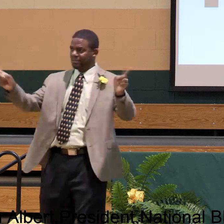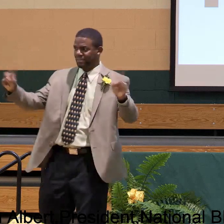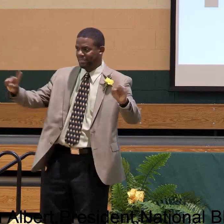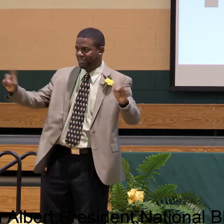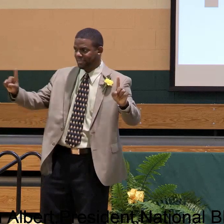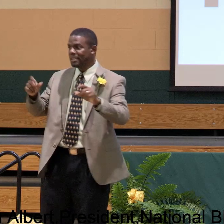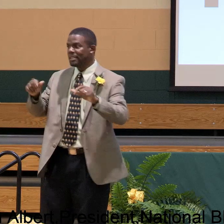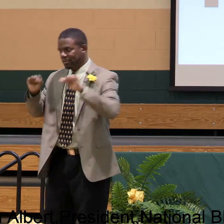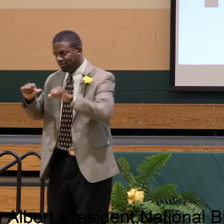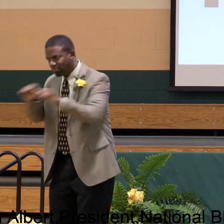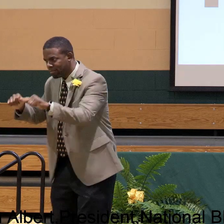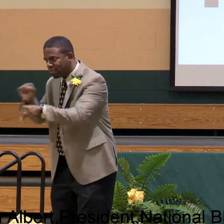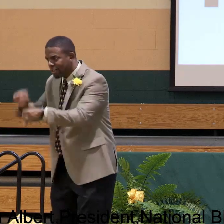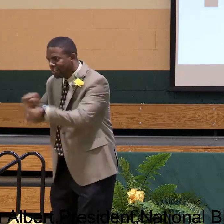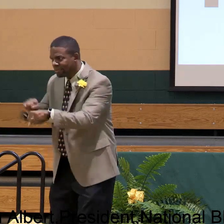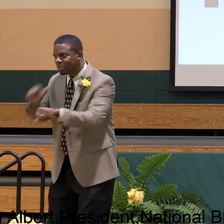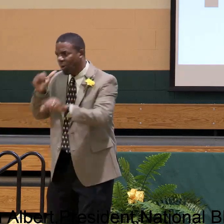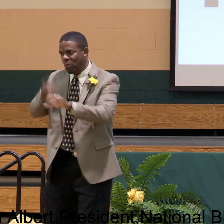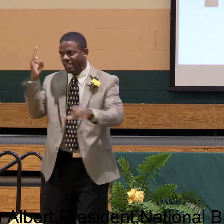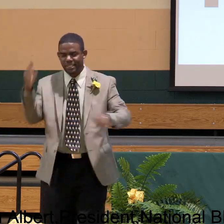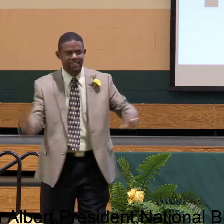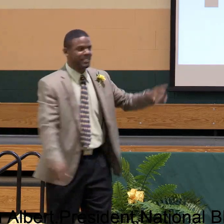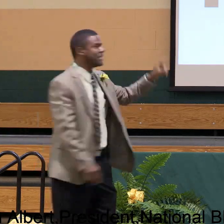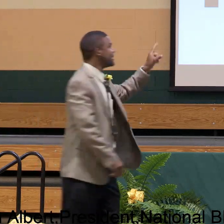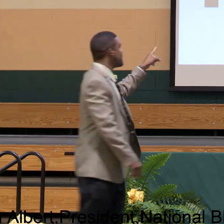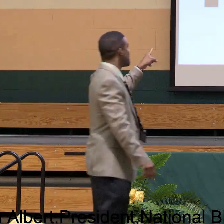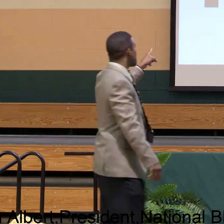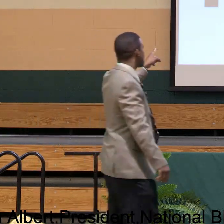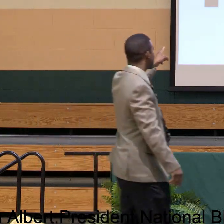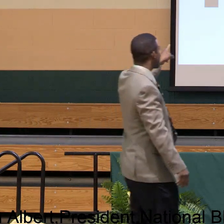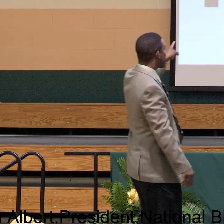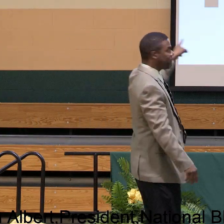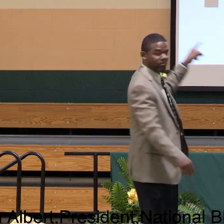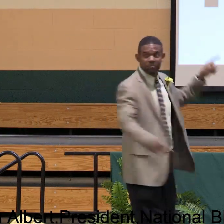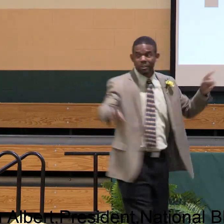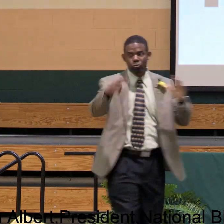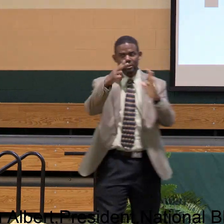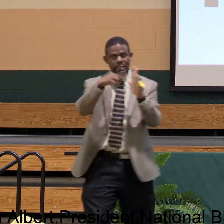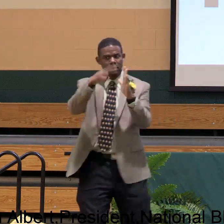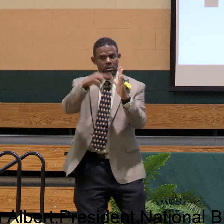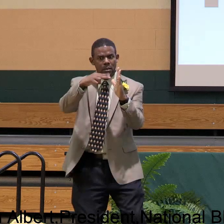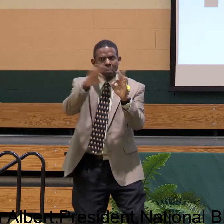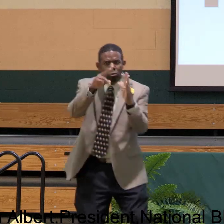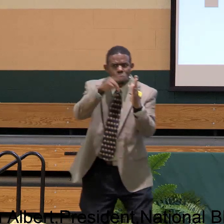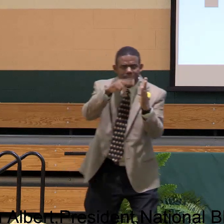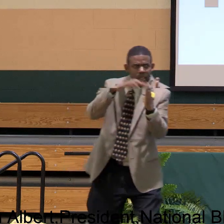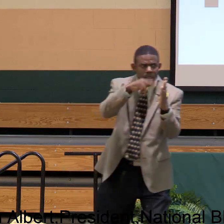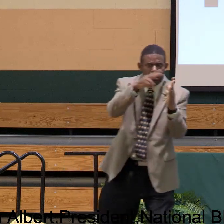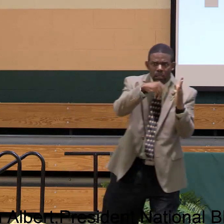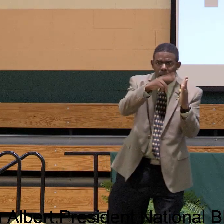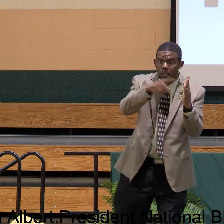Don't be a quitter. Keep going. Keep working. Never quit. Read. Be a reader.